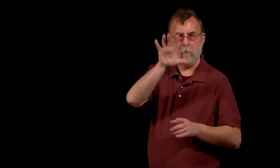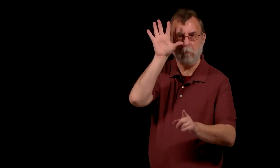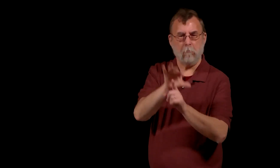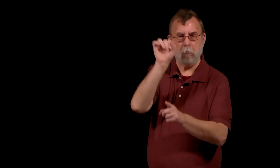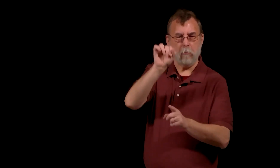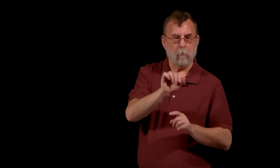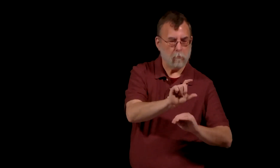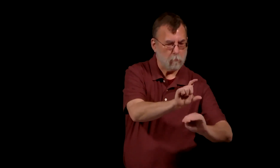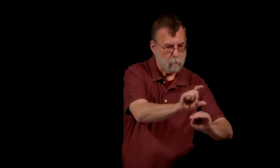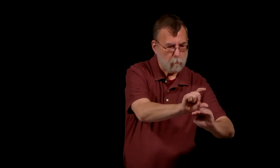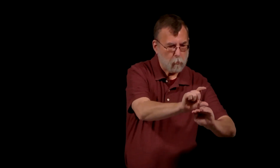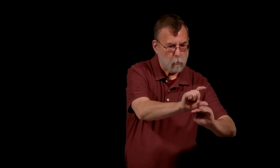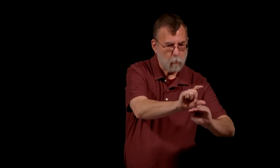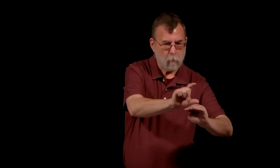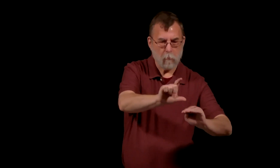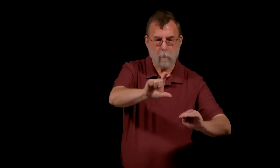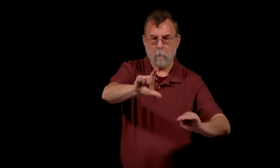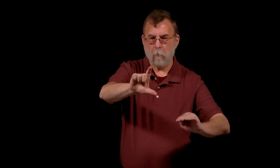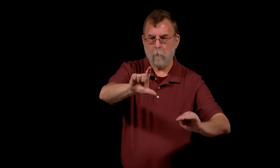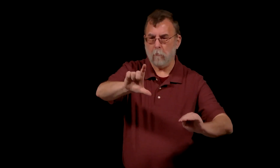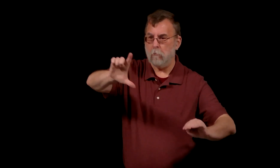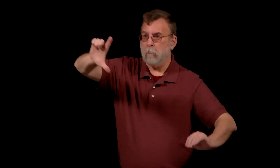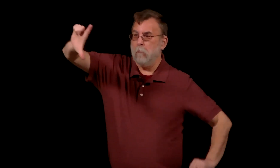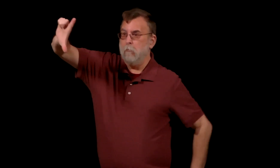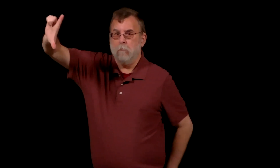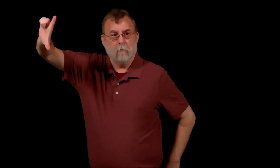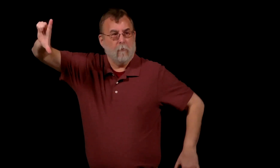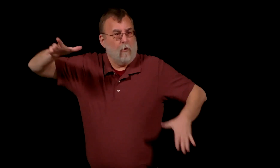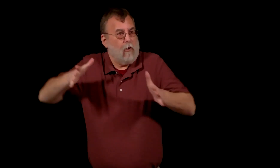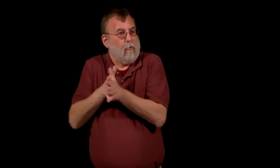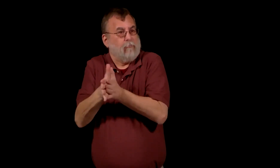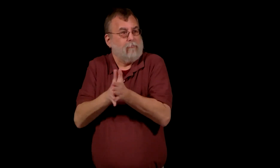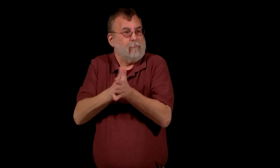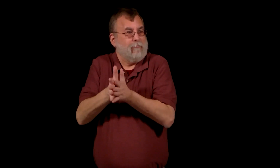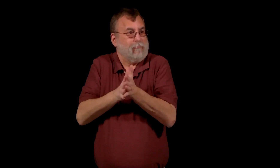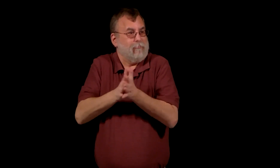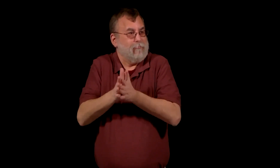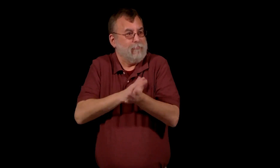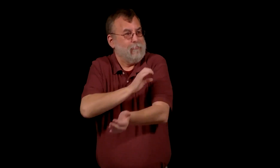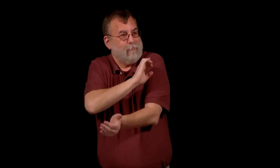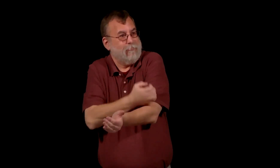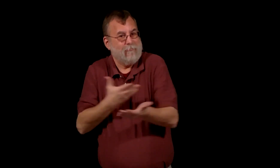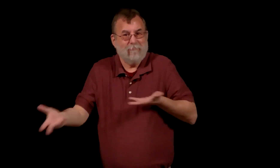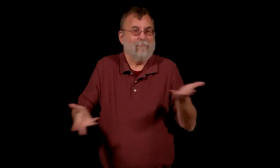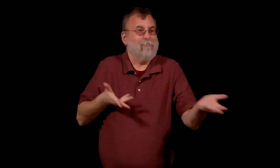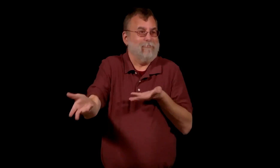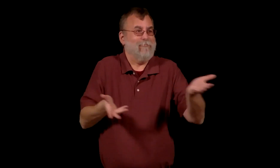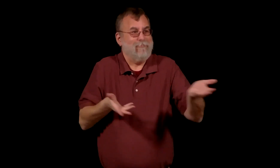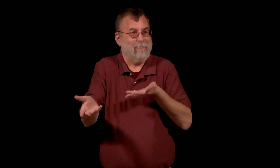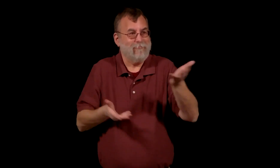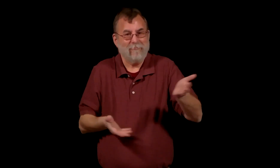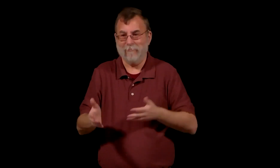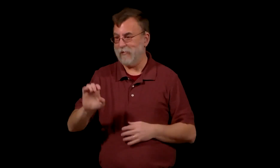And remember that second picture, you got it right away. You saw the flowers in love growing. You know, we have more